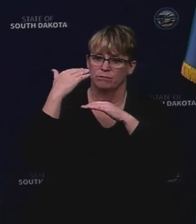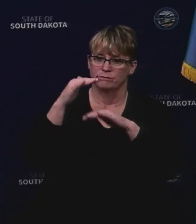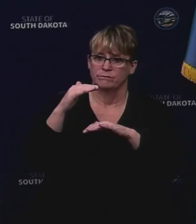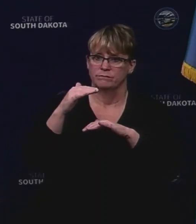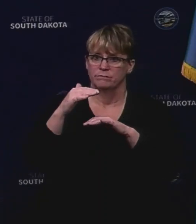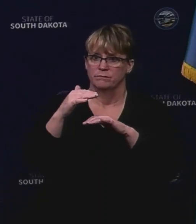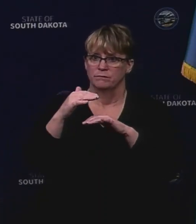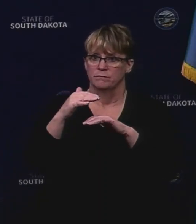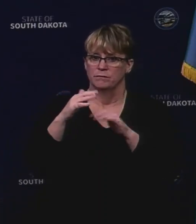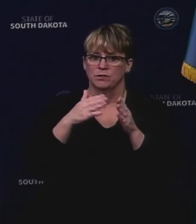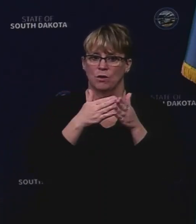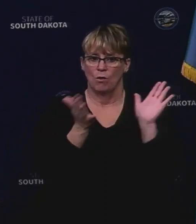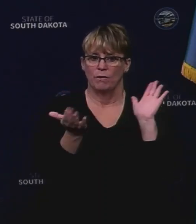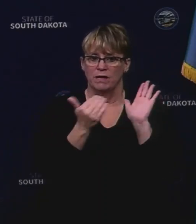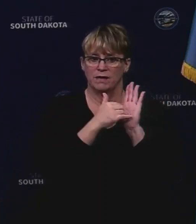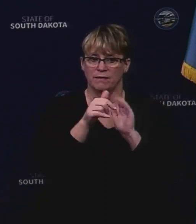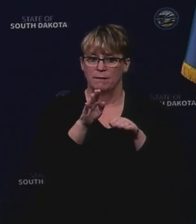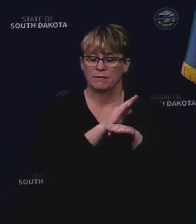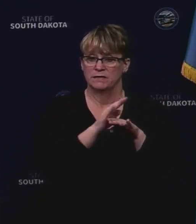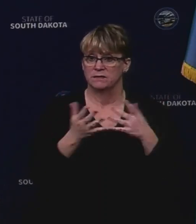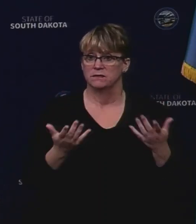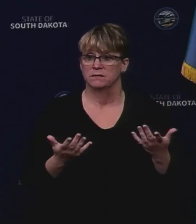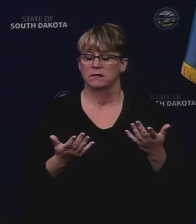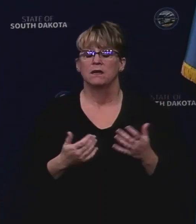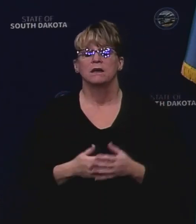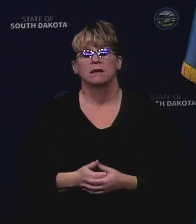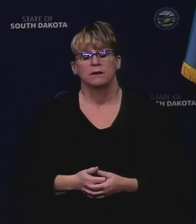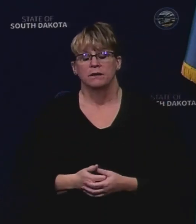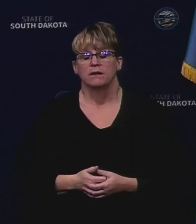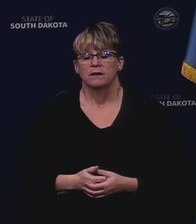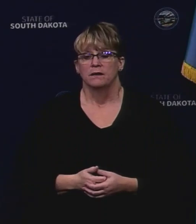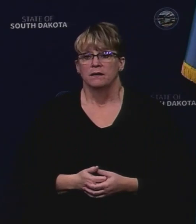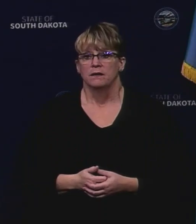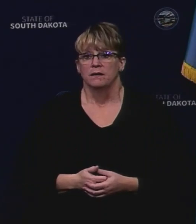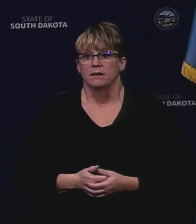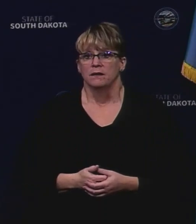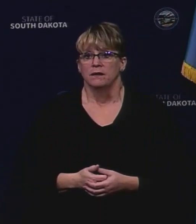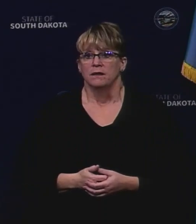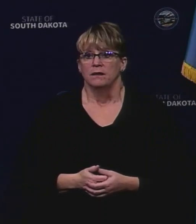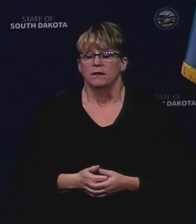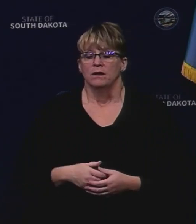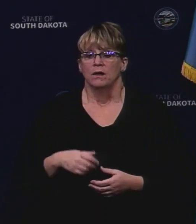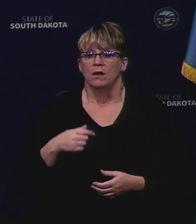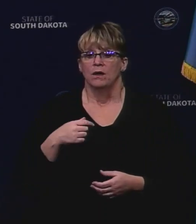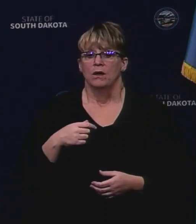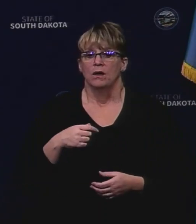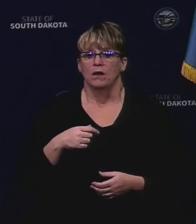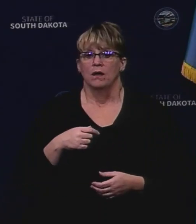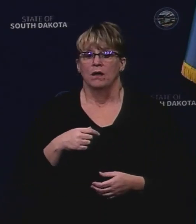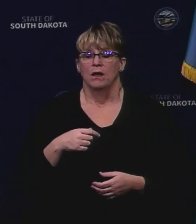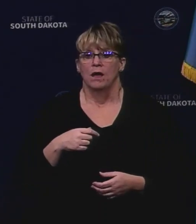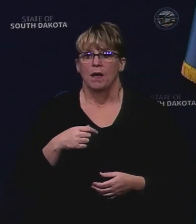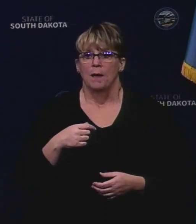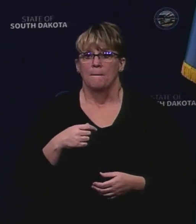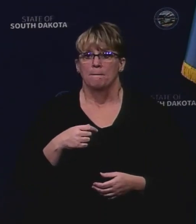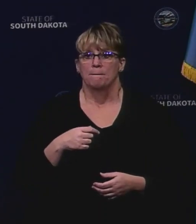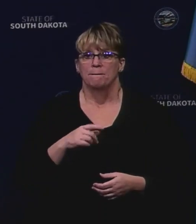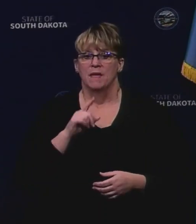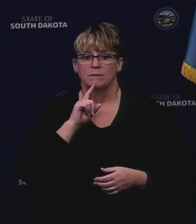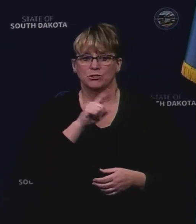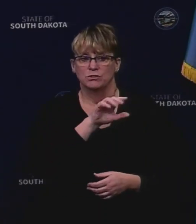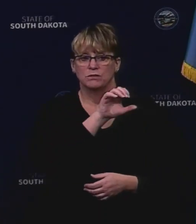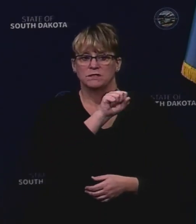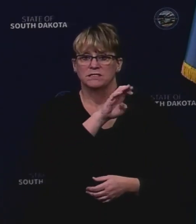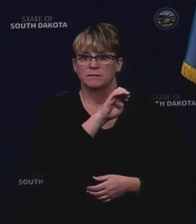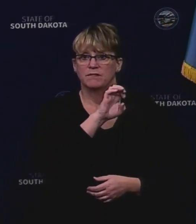at this point to reopen the plant. Well, we're anticipating that Smithfield will be looking at the facility